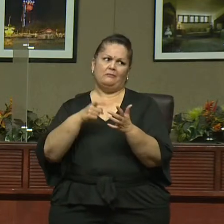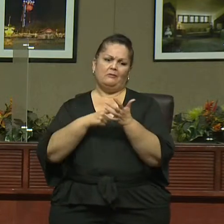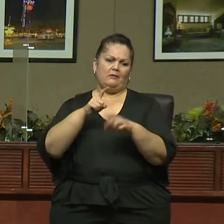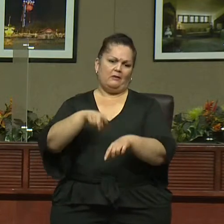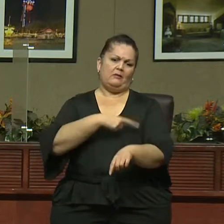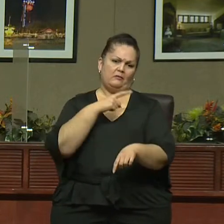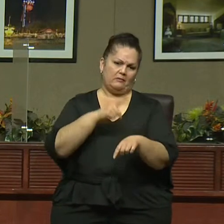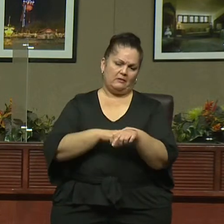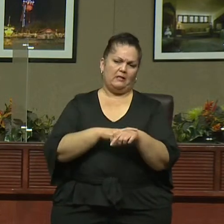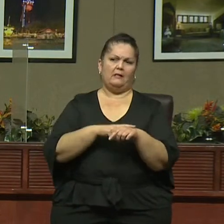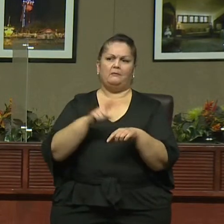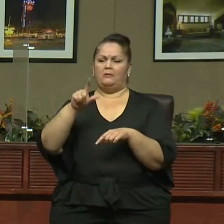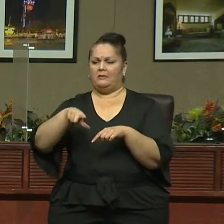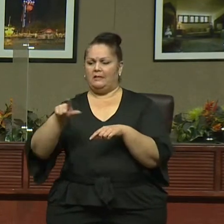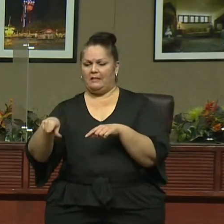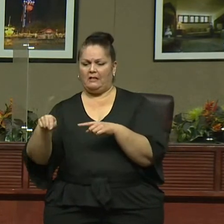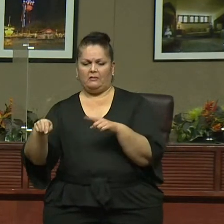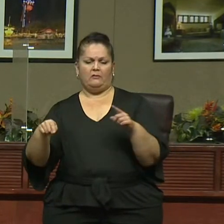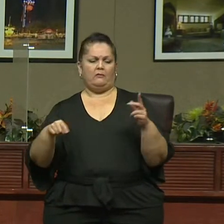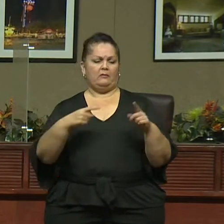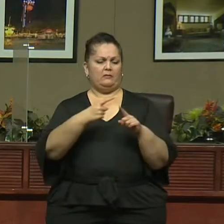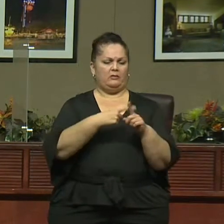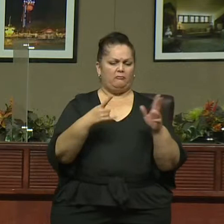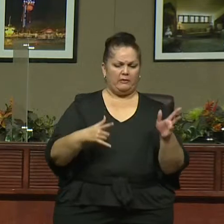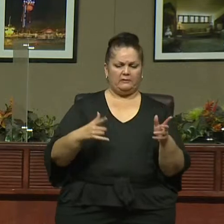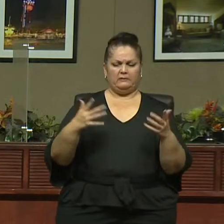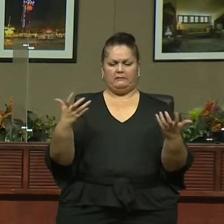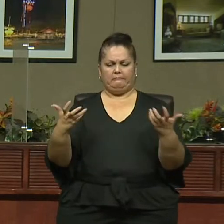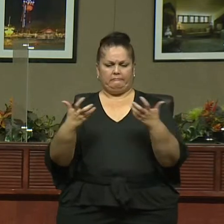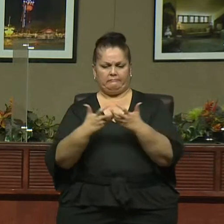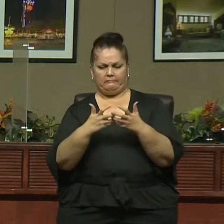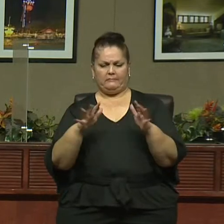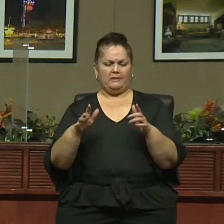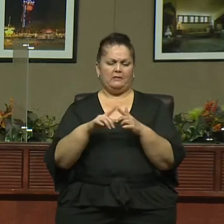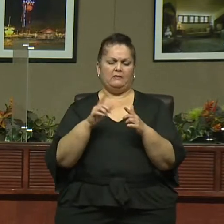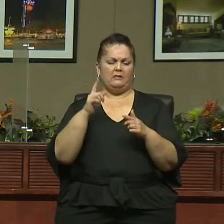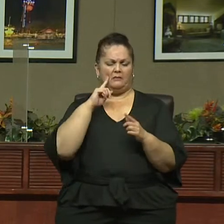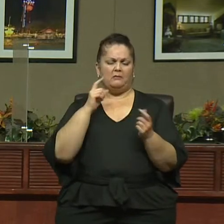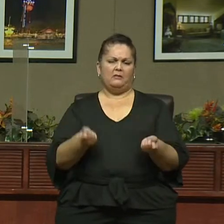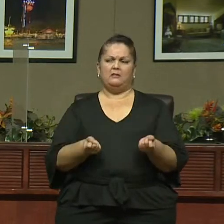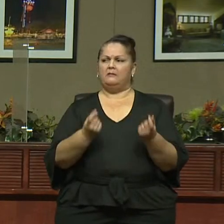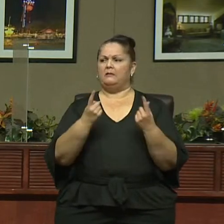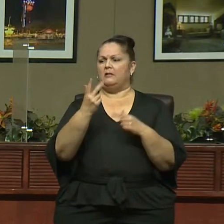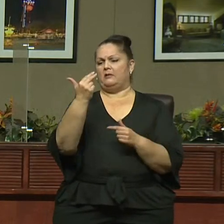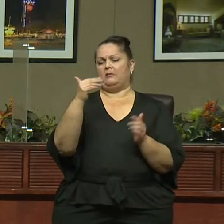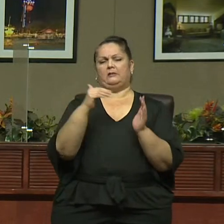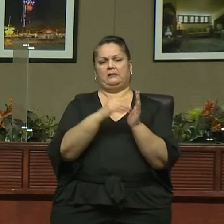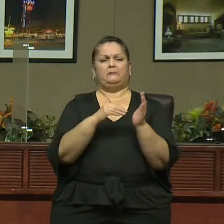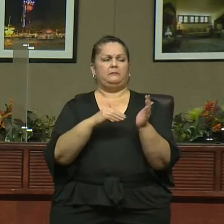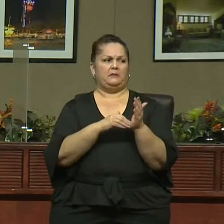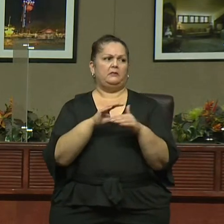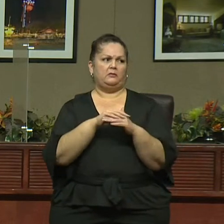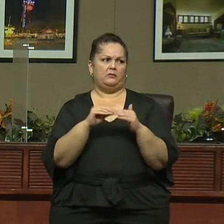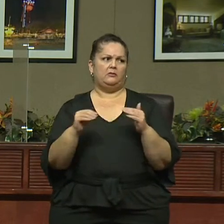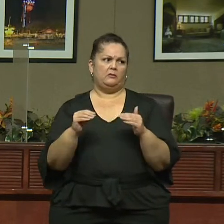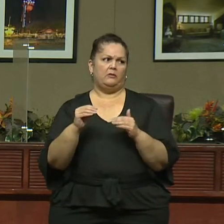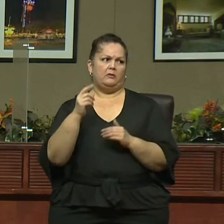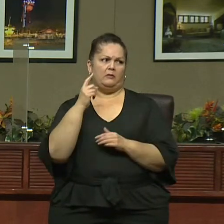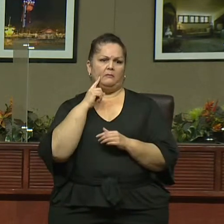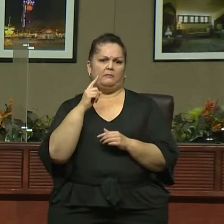match the landlord and the tenant, that we will probably spend about $13 million by December 30th. And we've